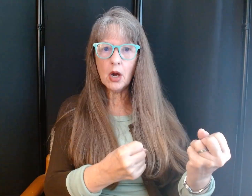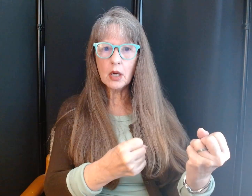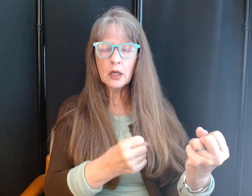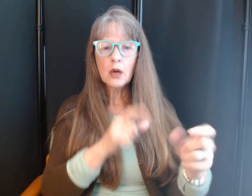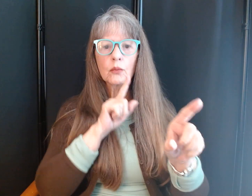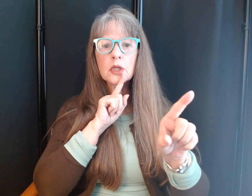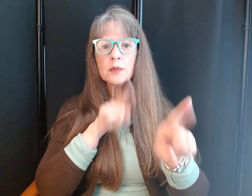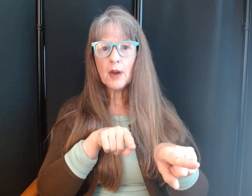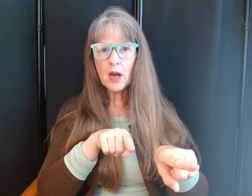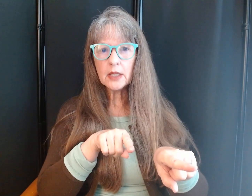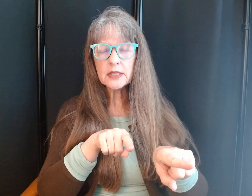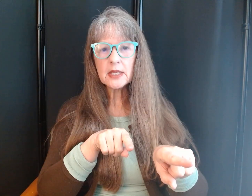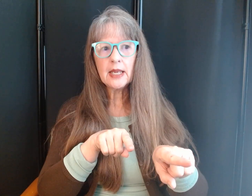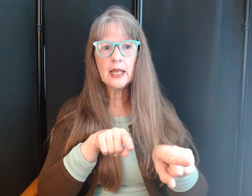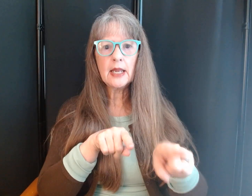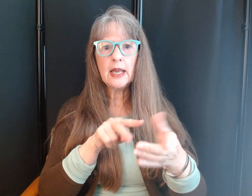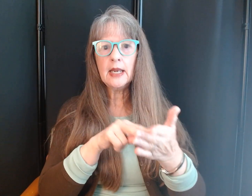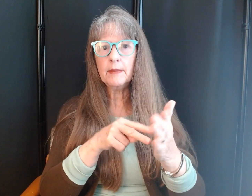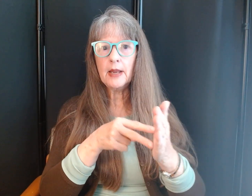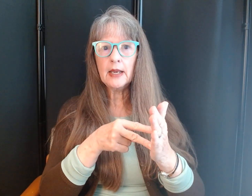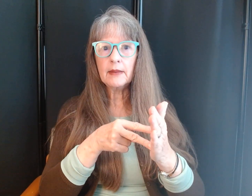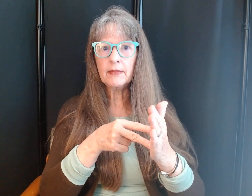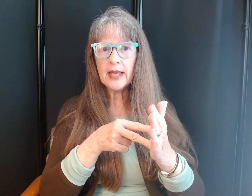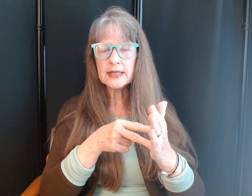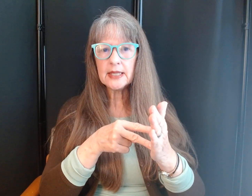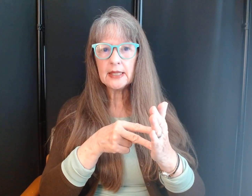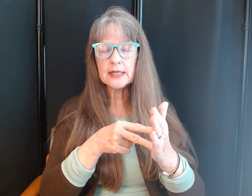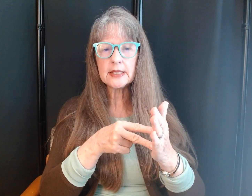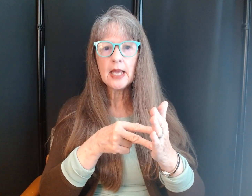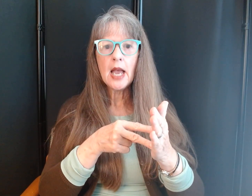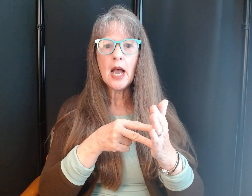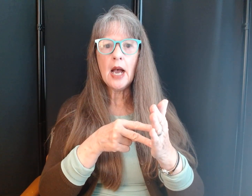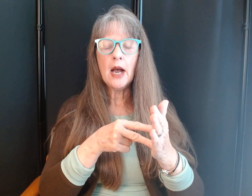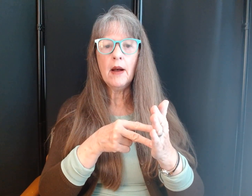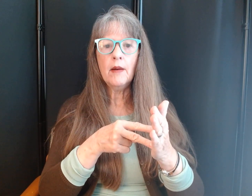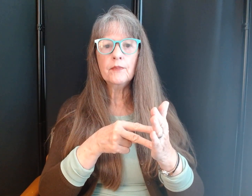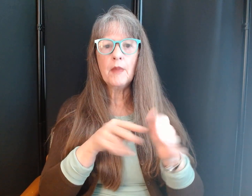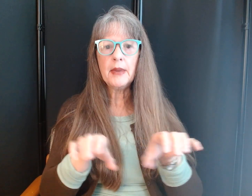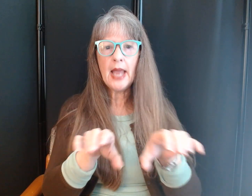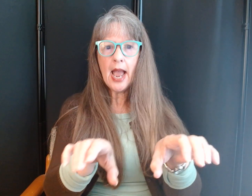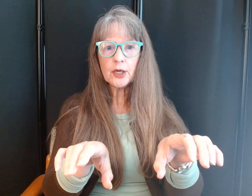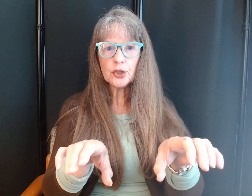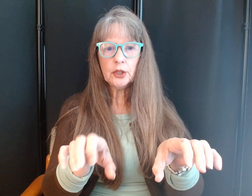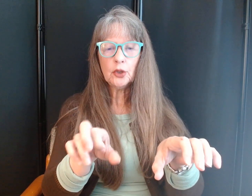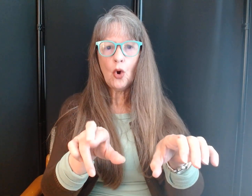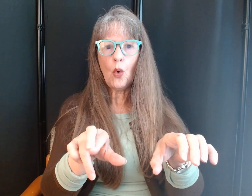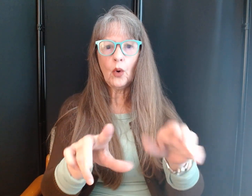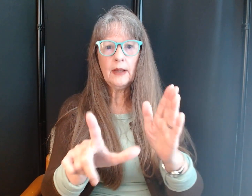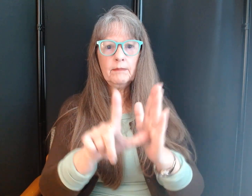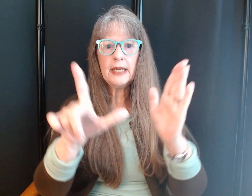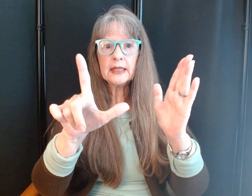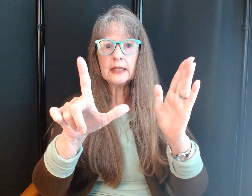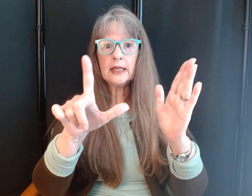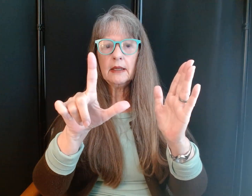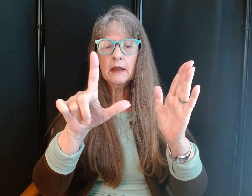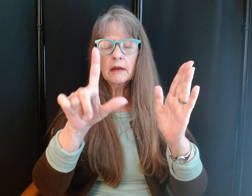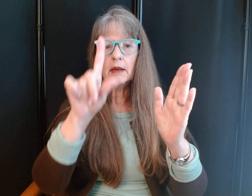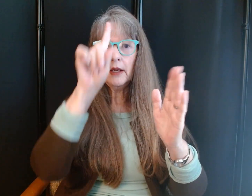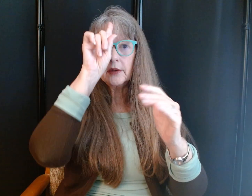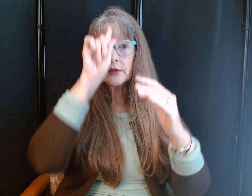strong response in that sense, maybe an action or immediately